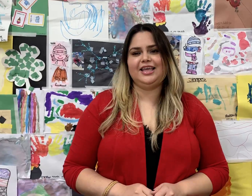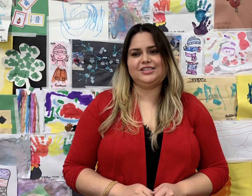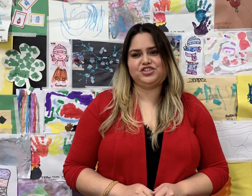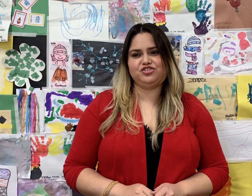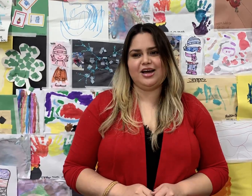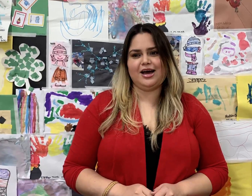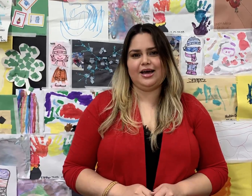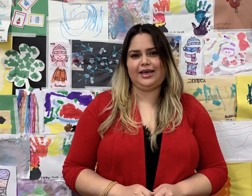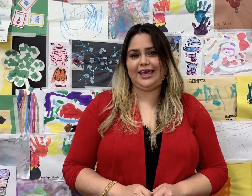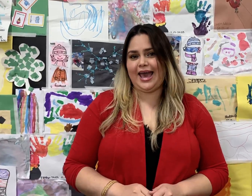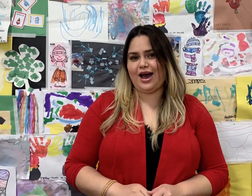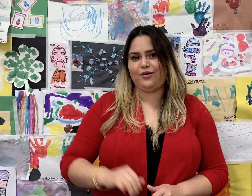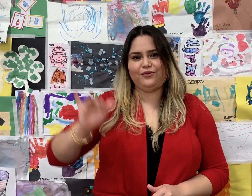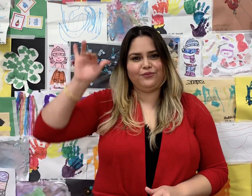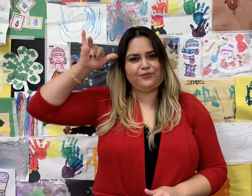Let's try cow.